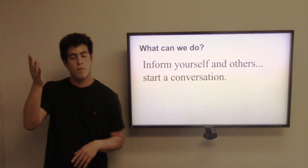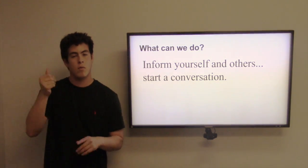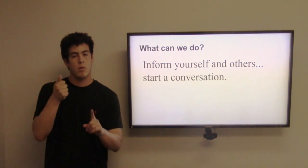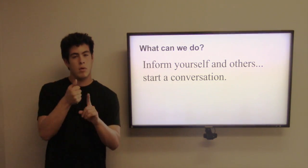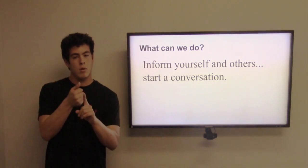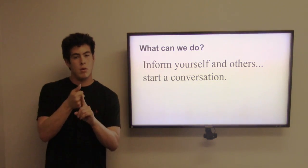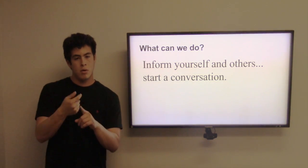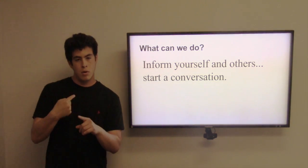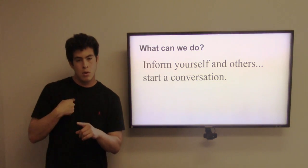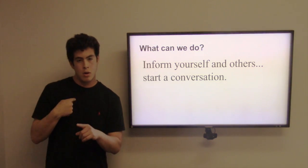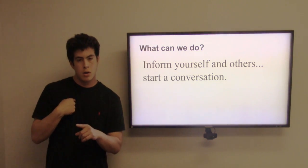inform ourselves about the issue